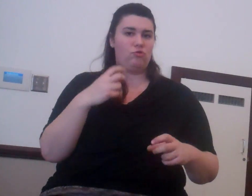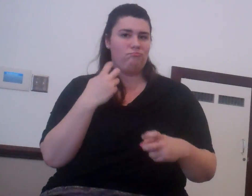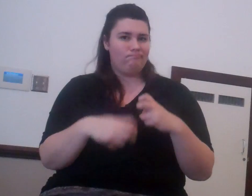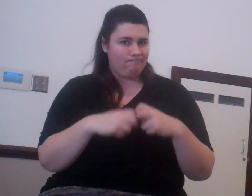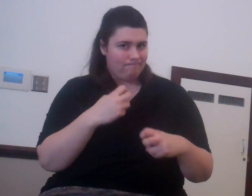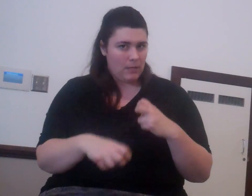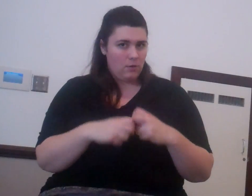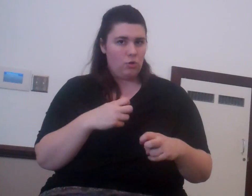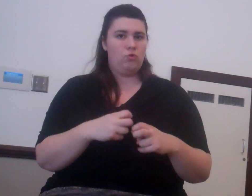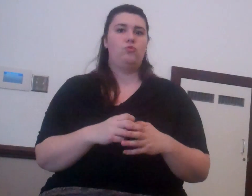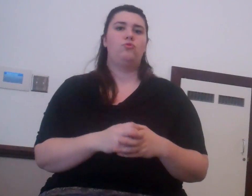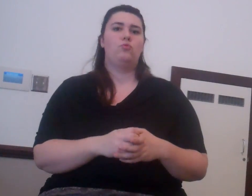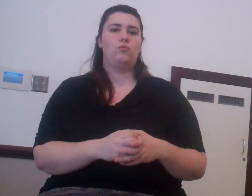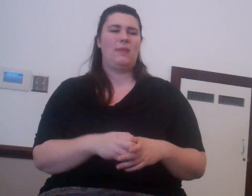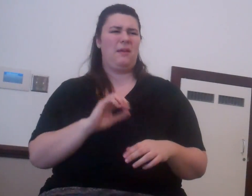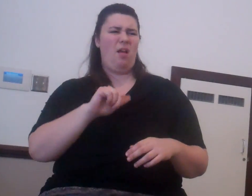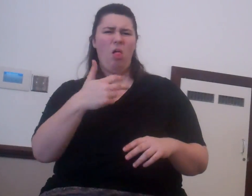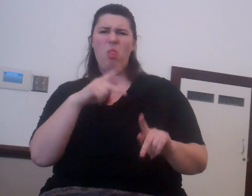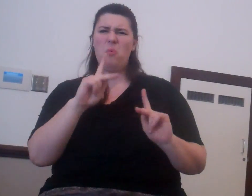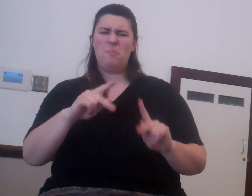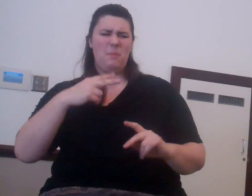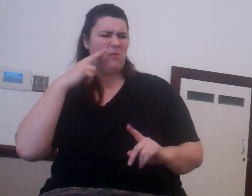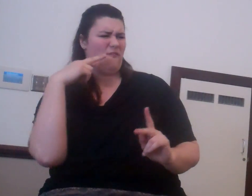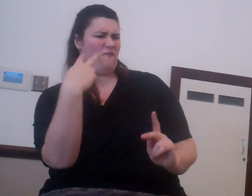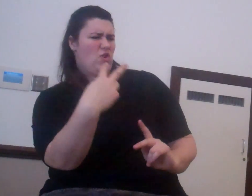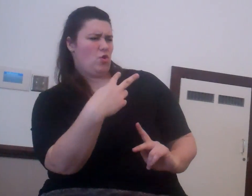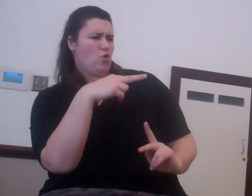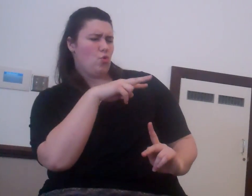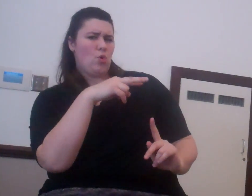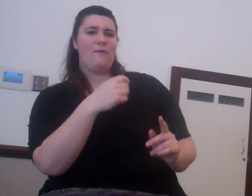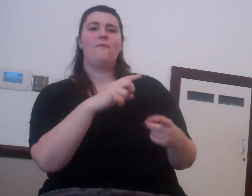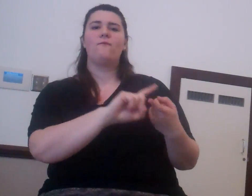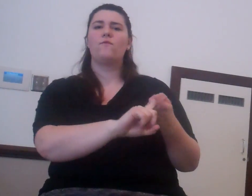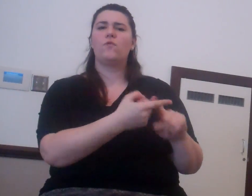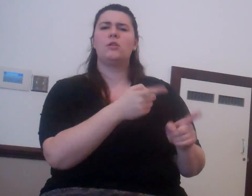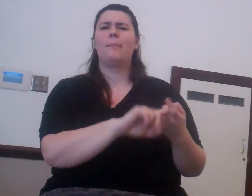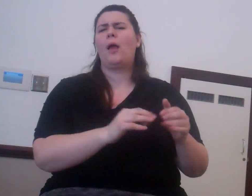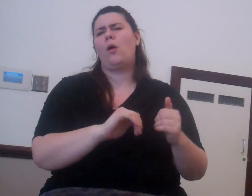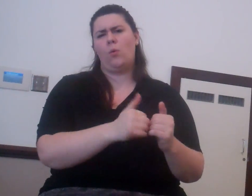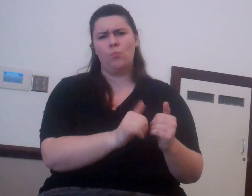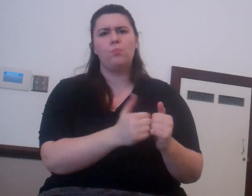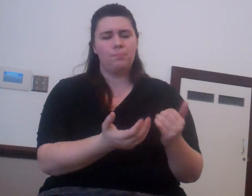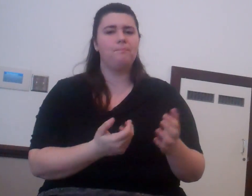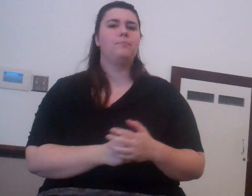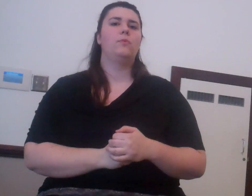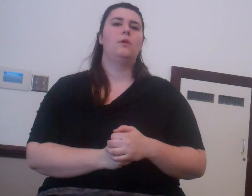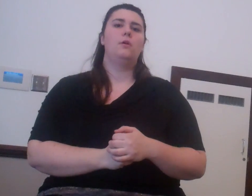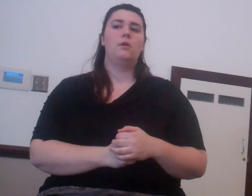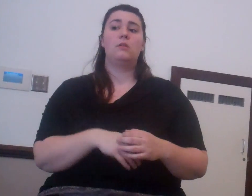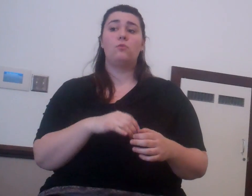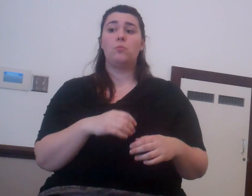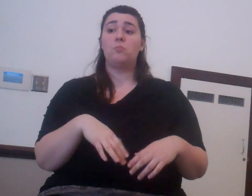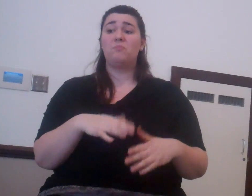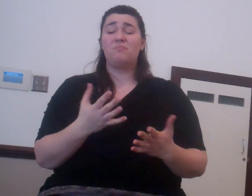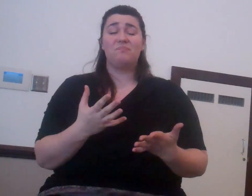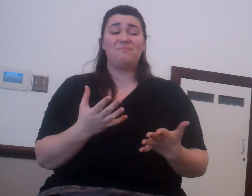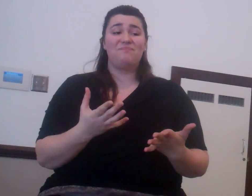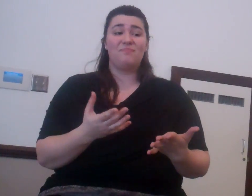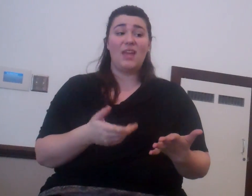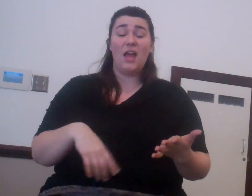about more recently, and I don't really think it's a new concept, I just think it's something that people have named more recently and are talking